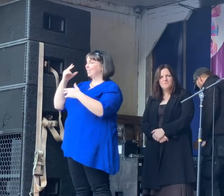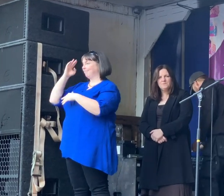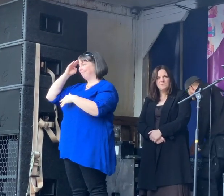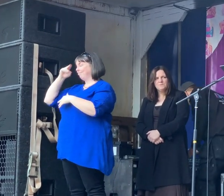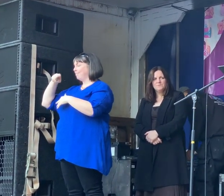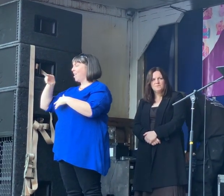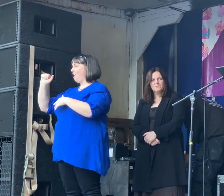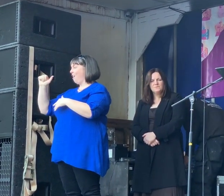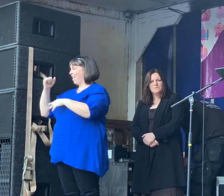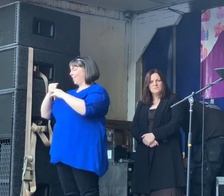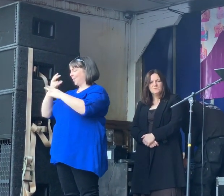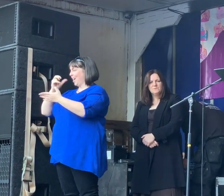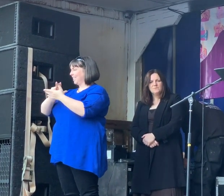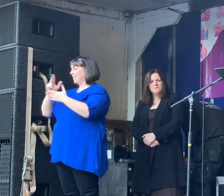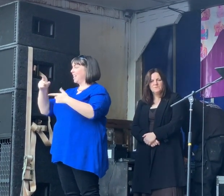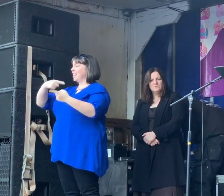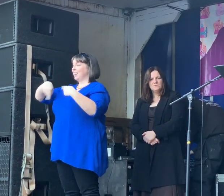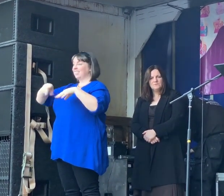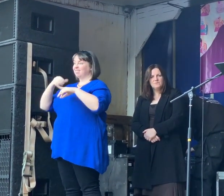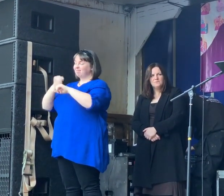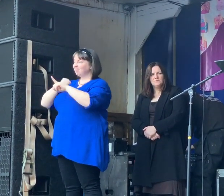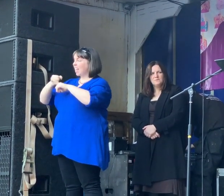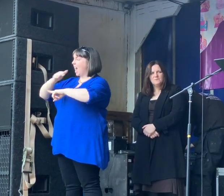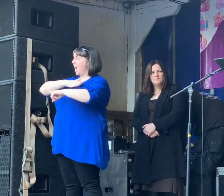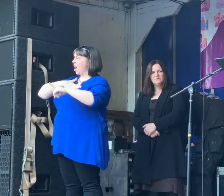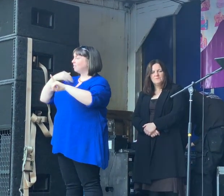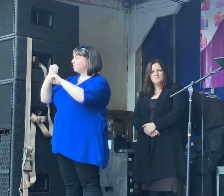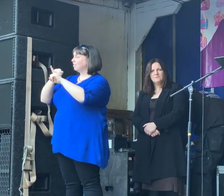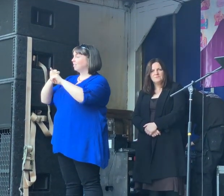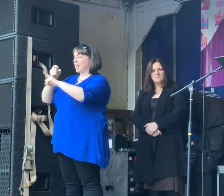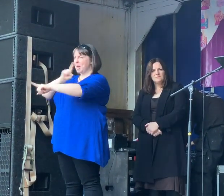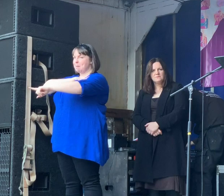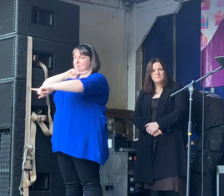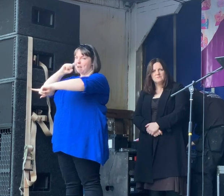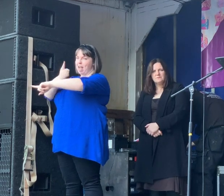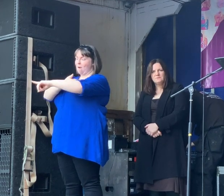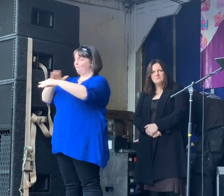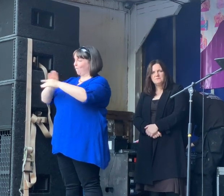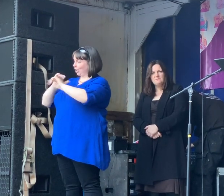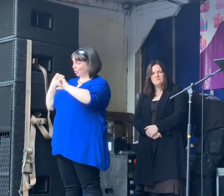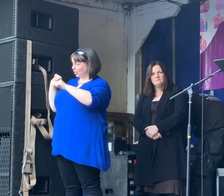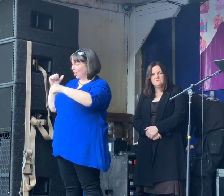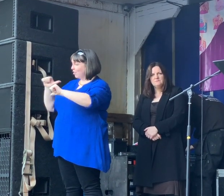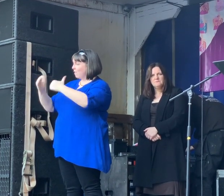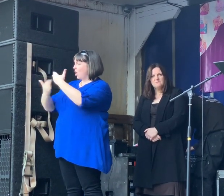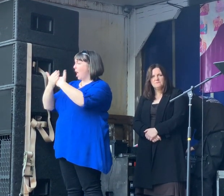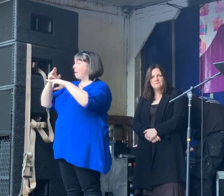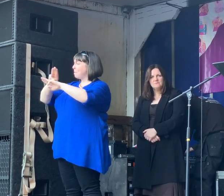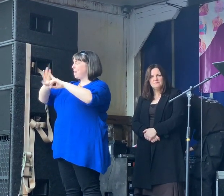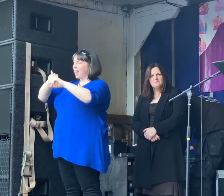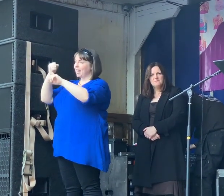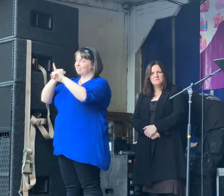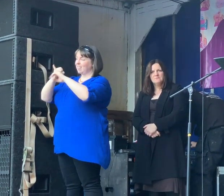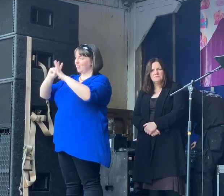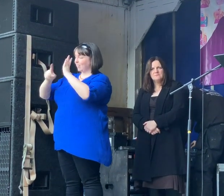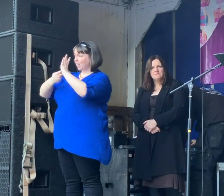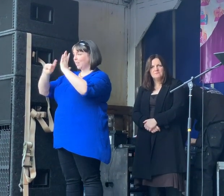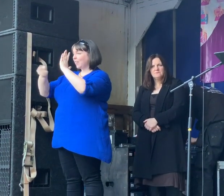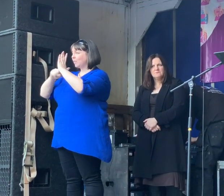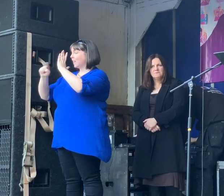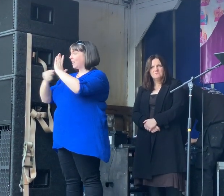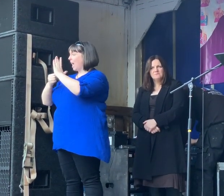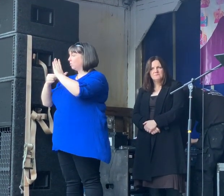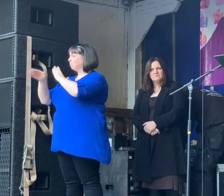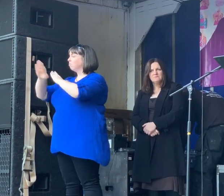This movement, our movement, has empowered a generation of young people and activists. Thousands of them